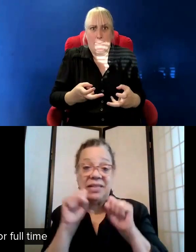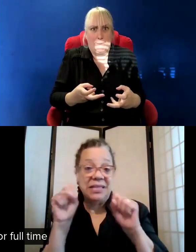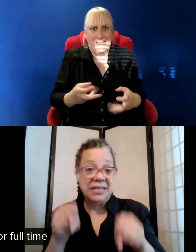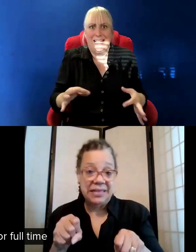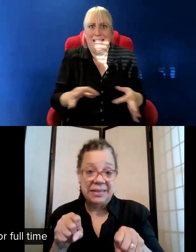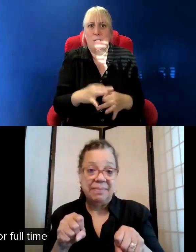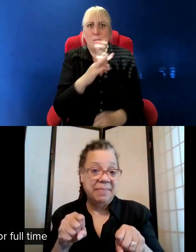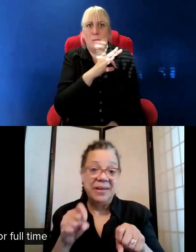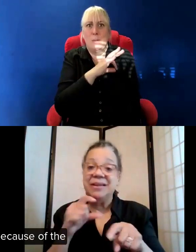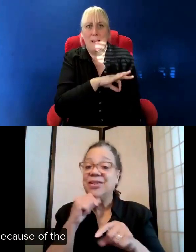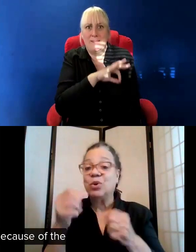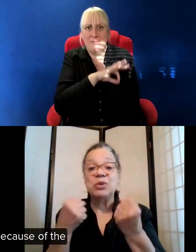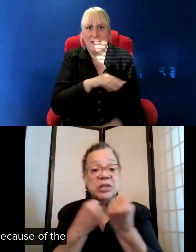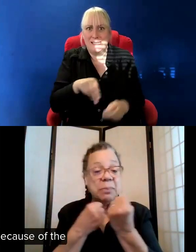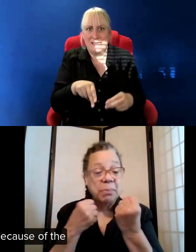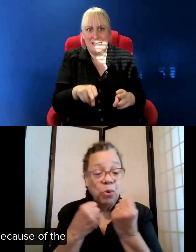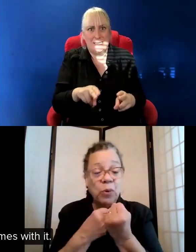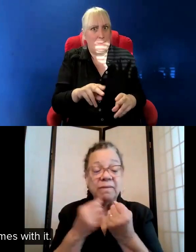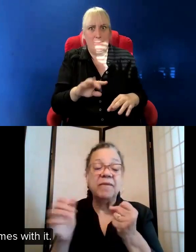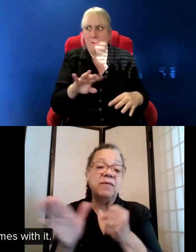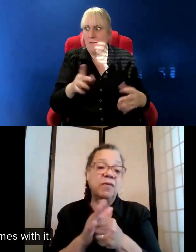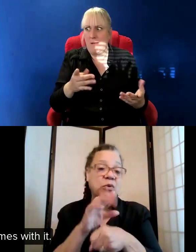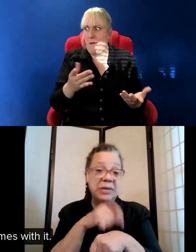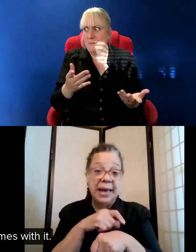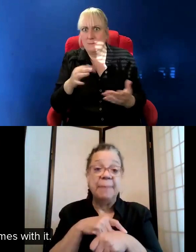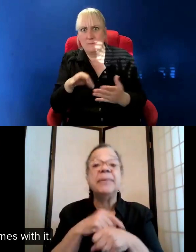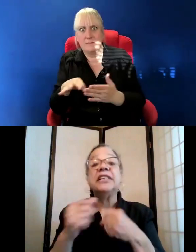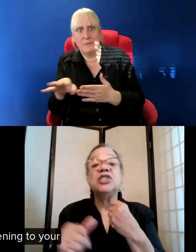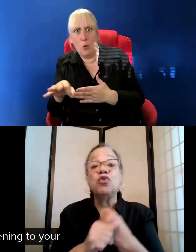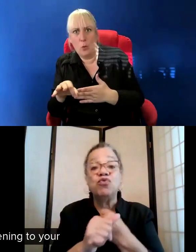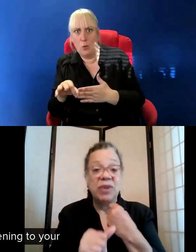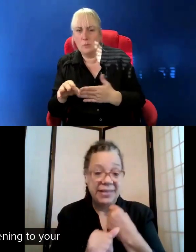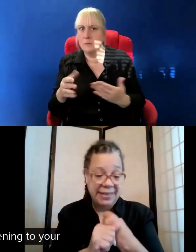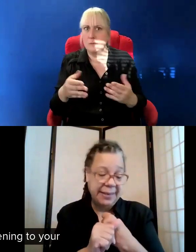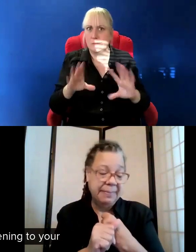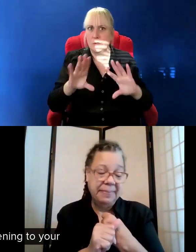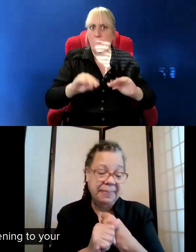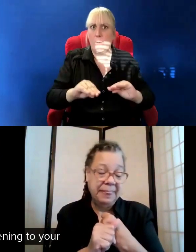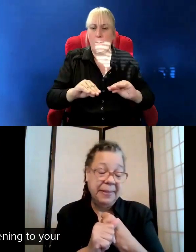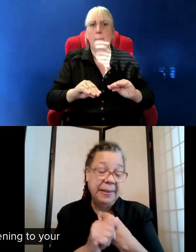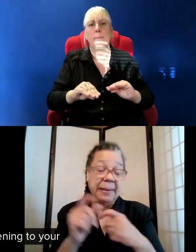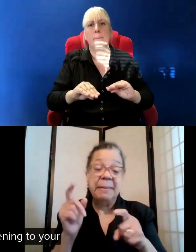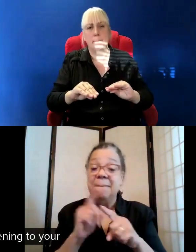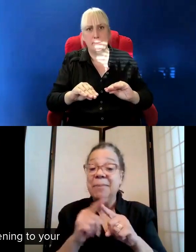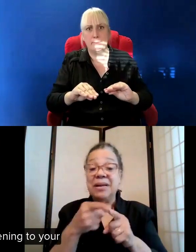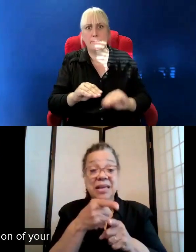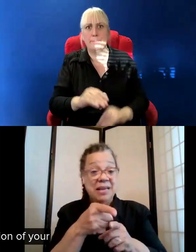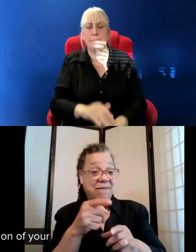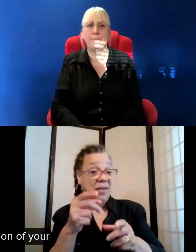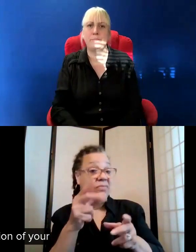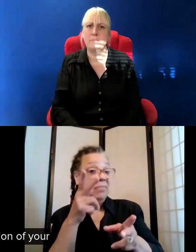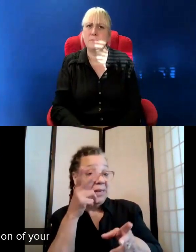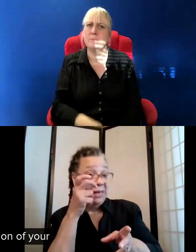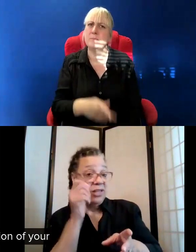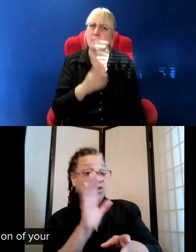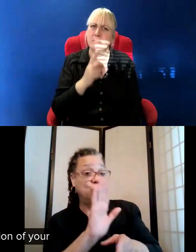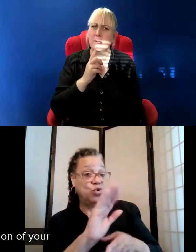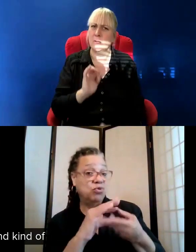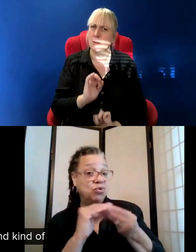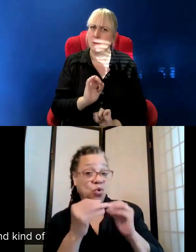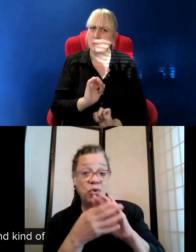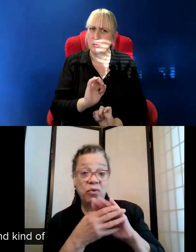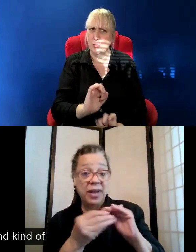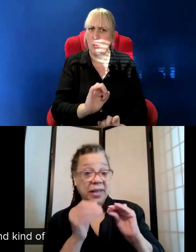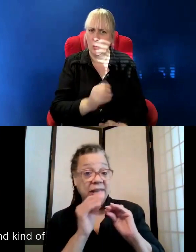those supports for full-time employment because of the risk that comes with it. But even listening to your own narration of